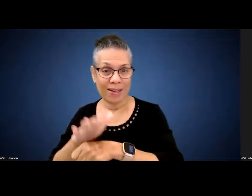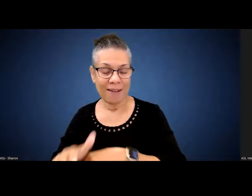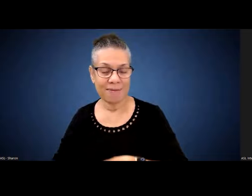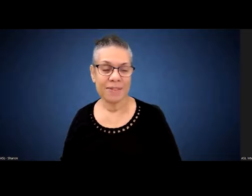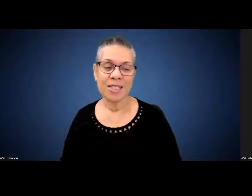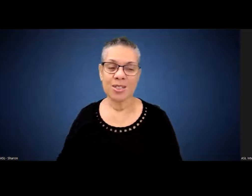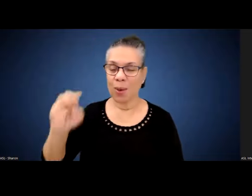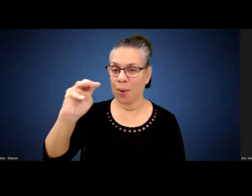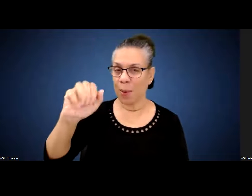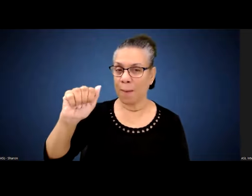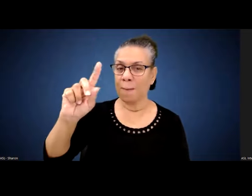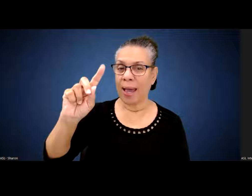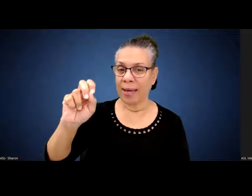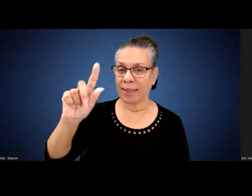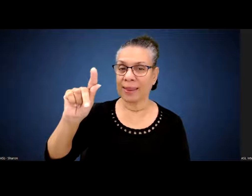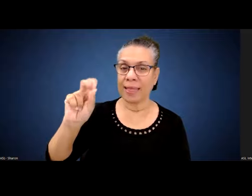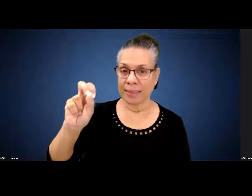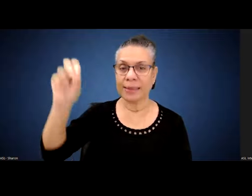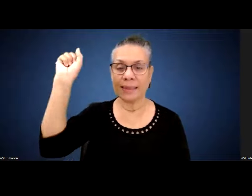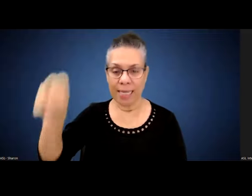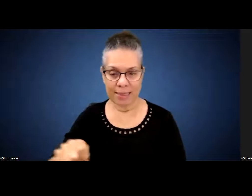Okay, good. All right. And so Melissa,